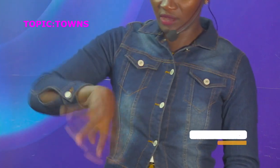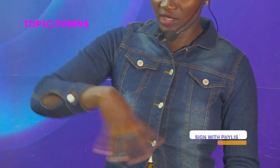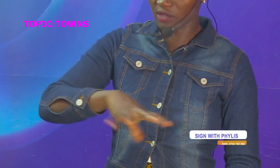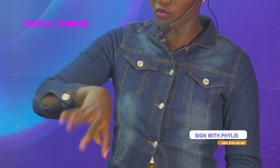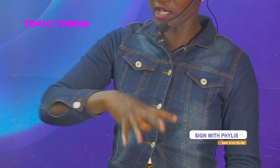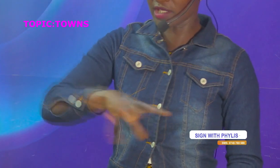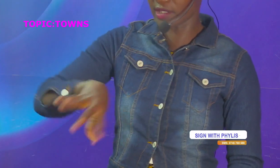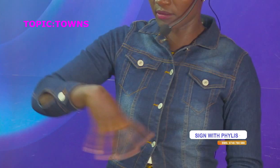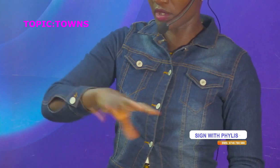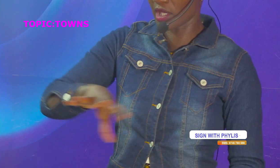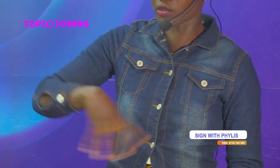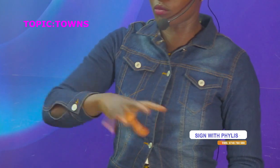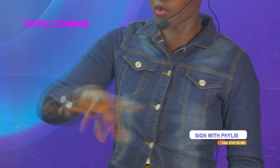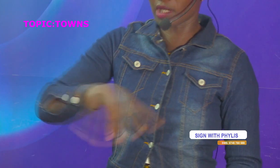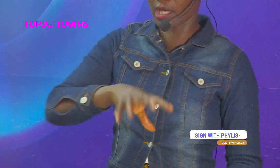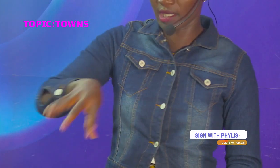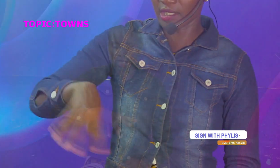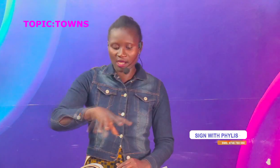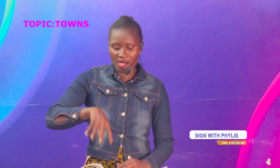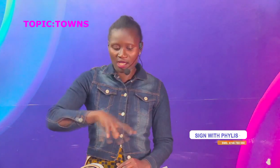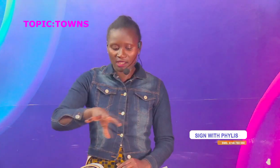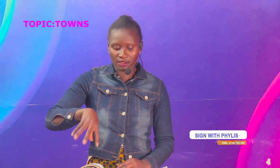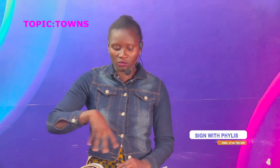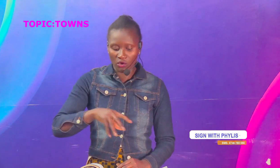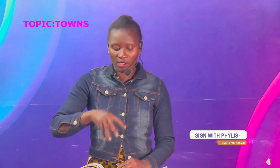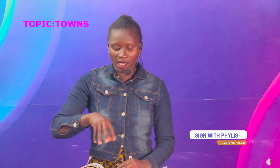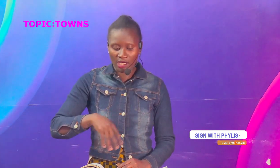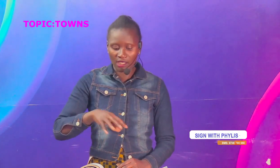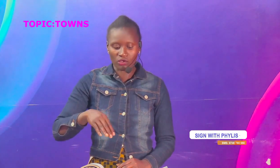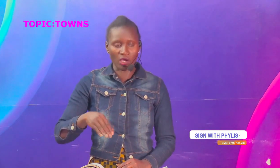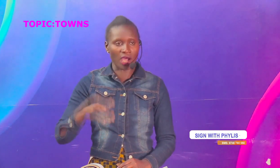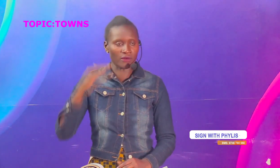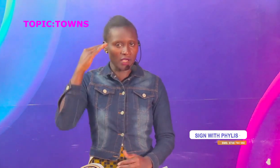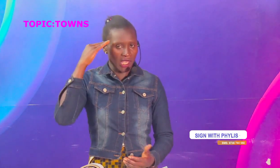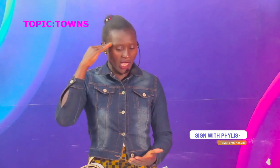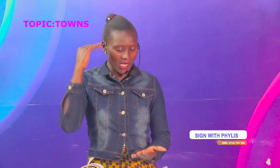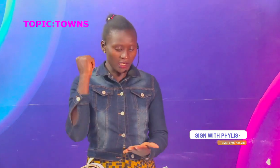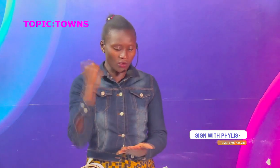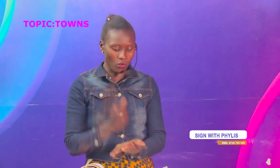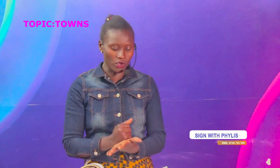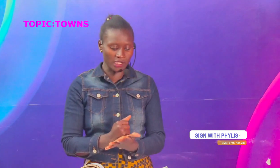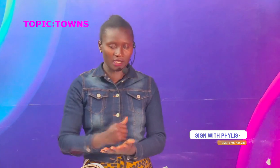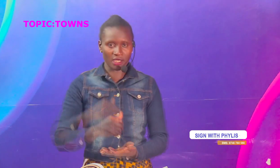moving something small, an area, it's small. And then also have headquarter, the